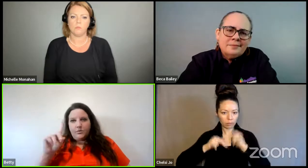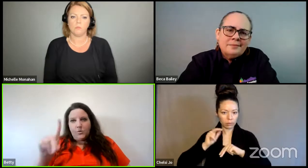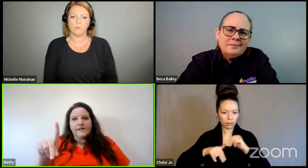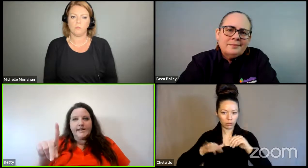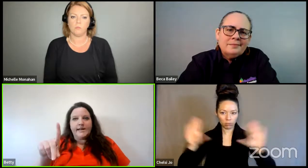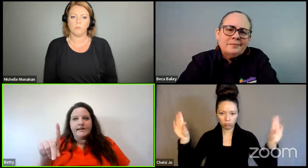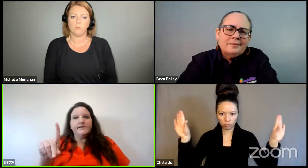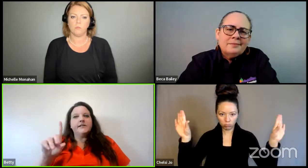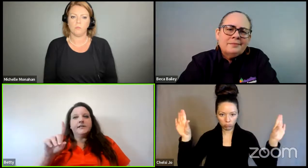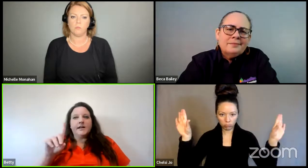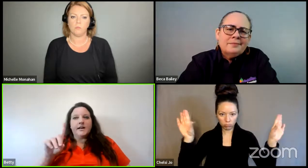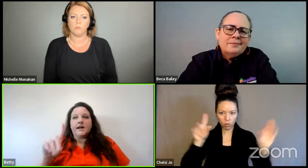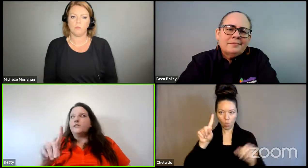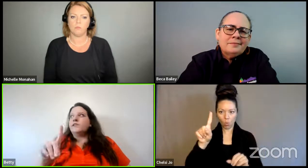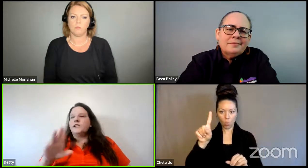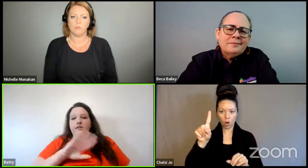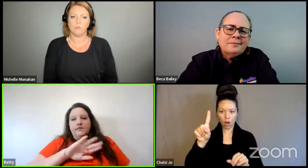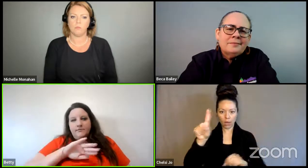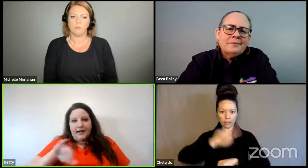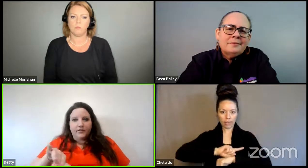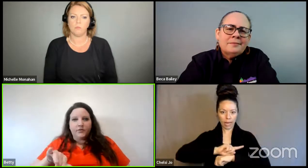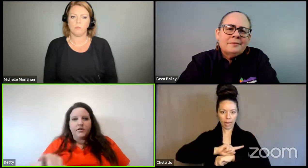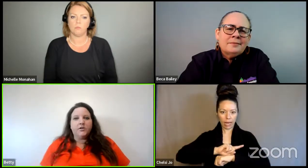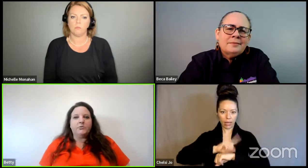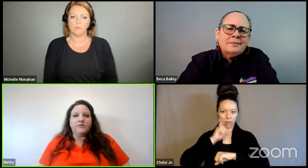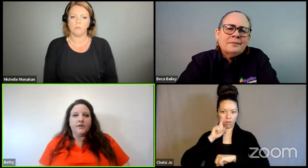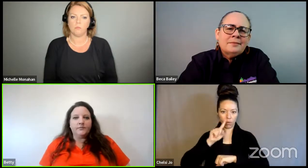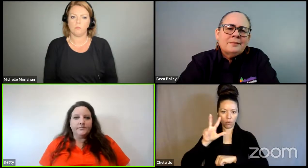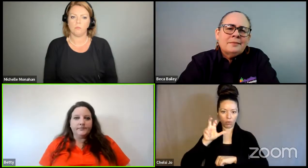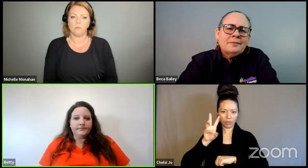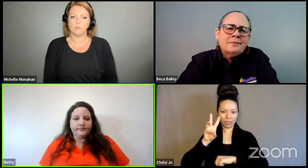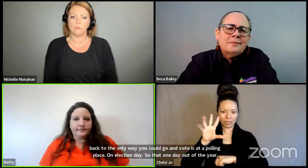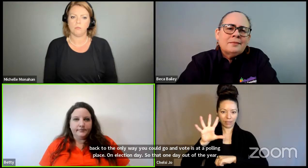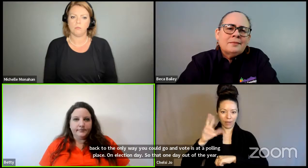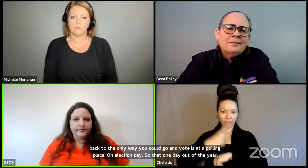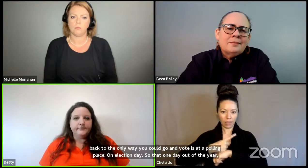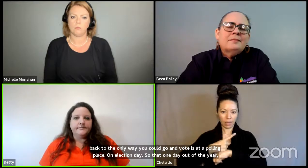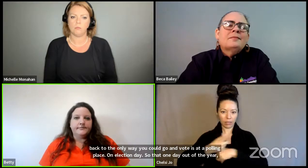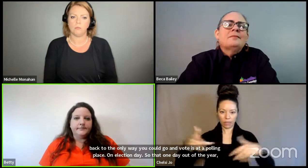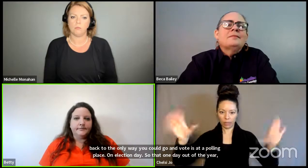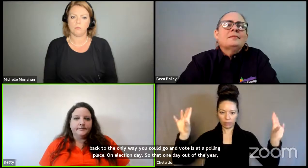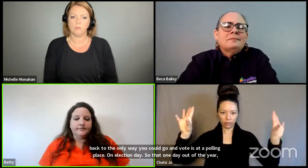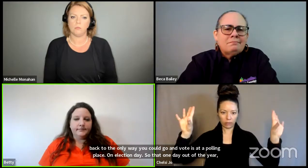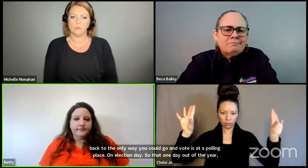So that one day out of the year, that's where you go and vote.